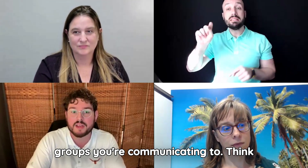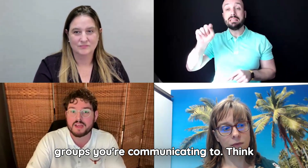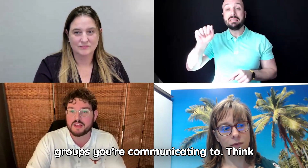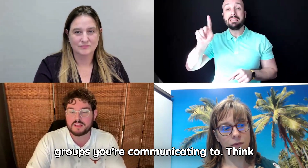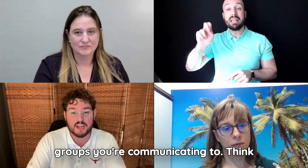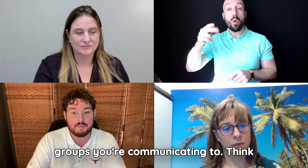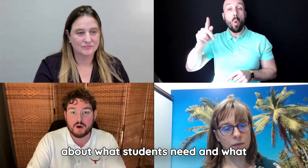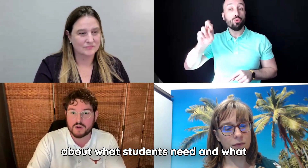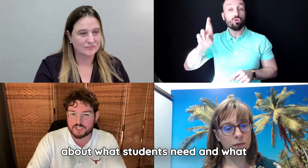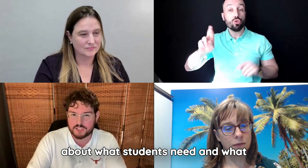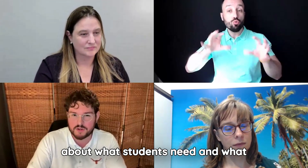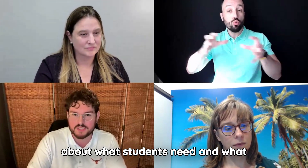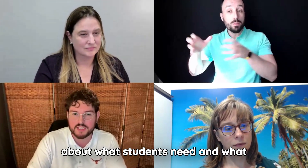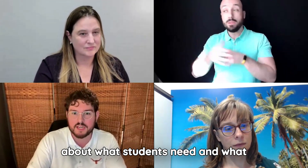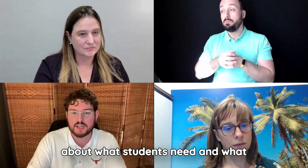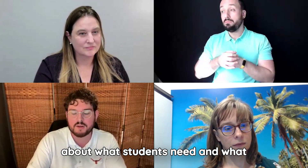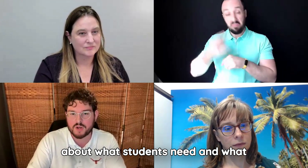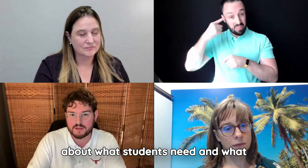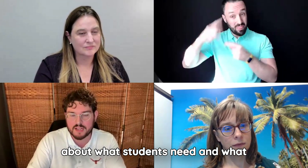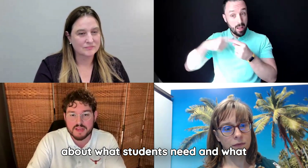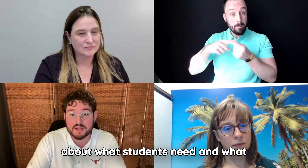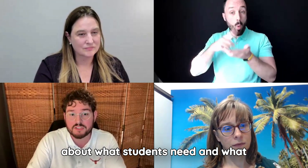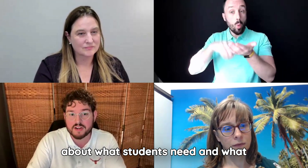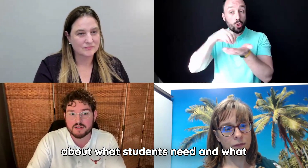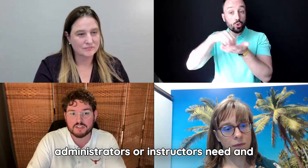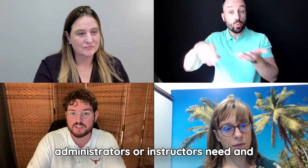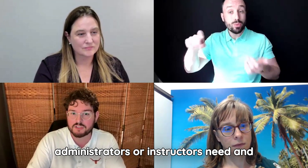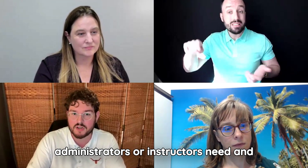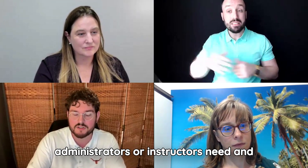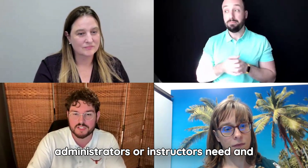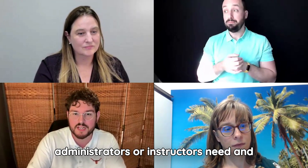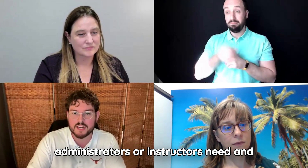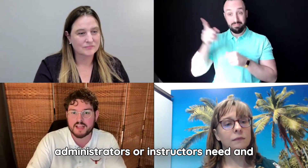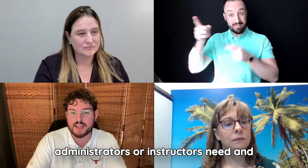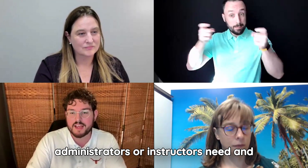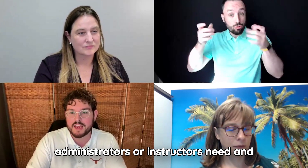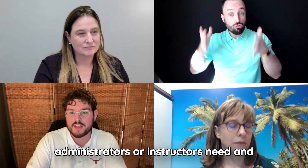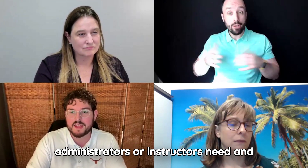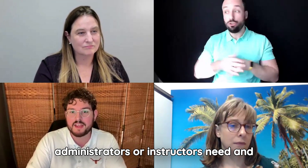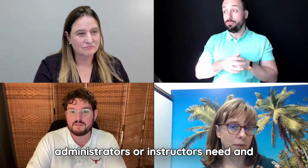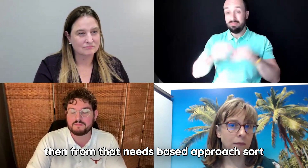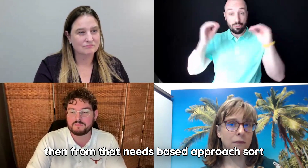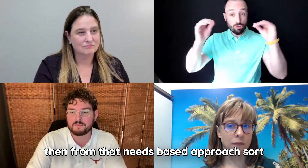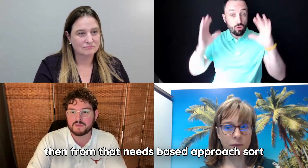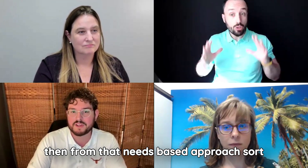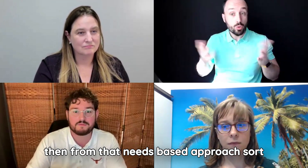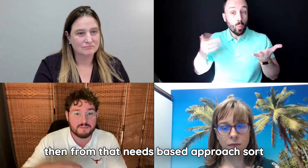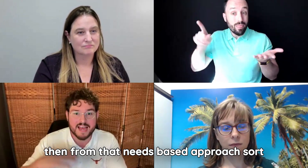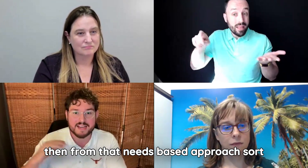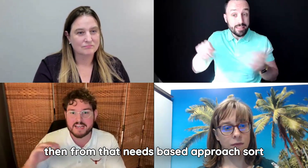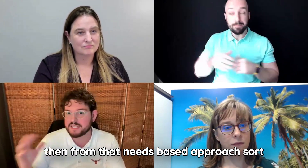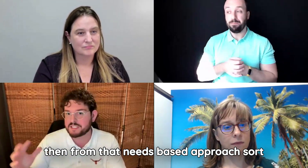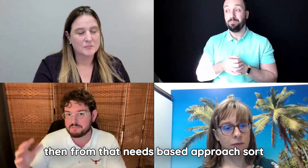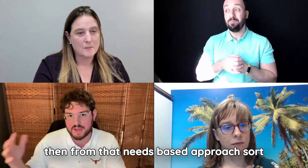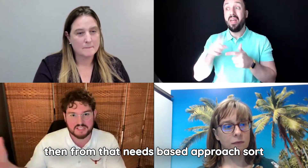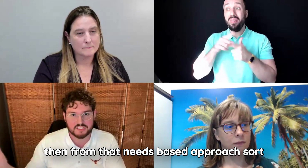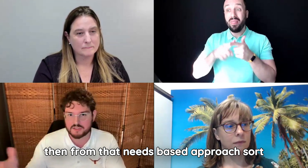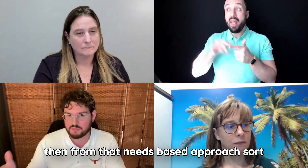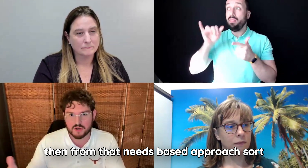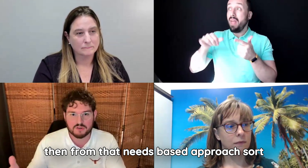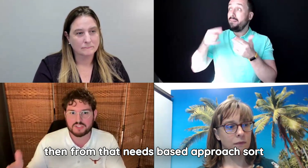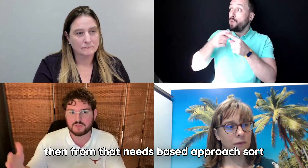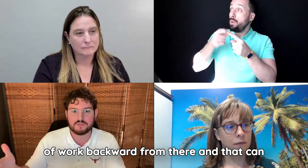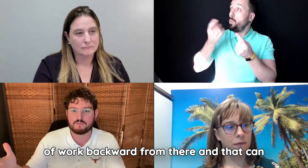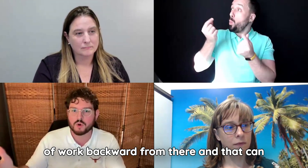communicating to. Think about what students need and what administrators or instructors need. And then from that